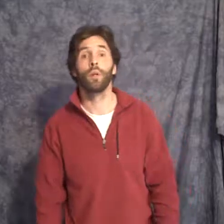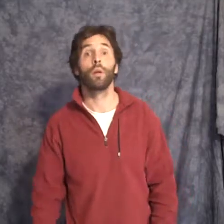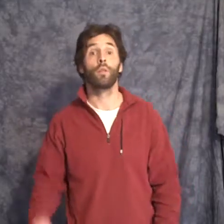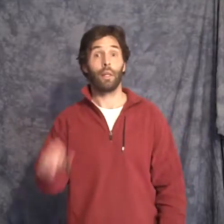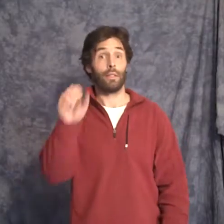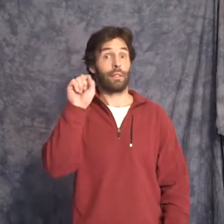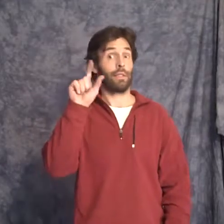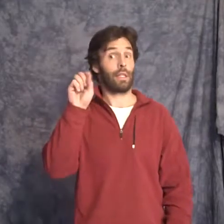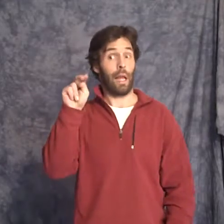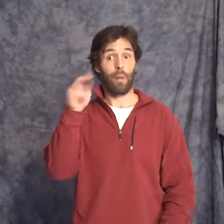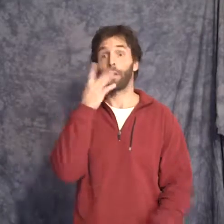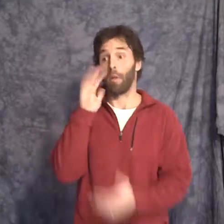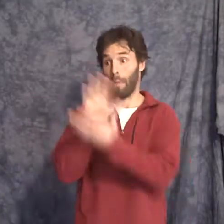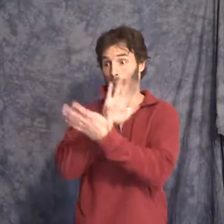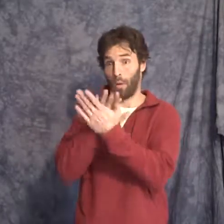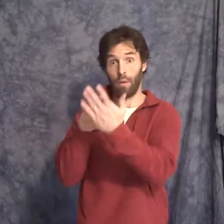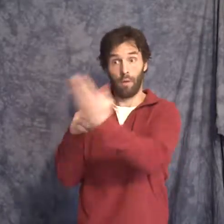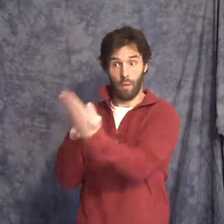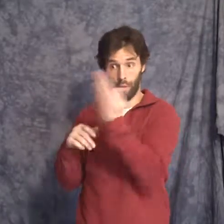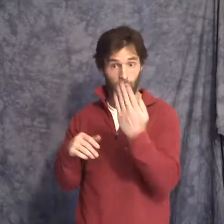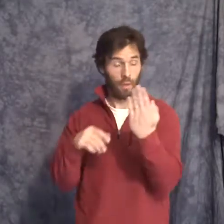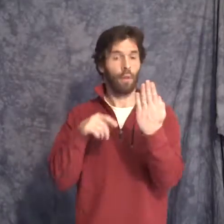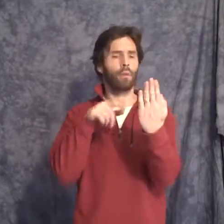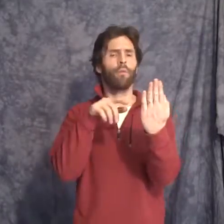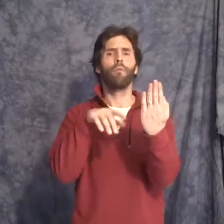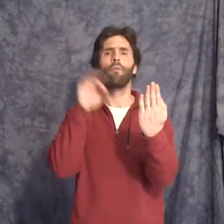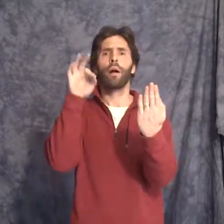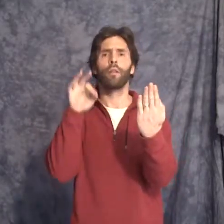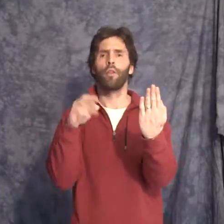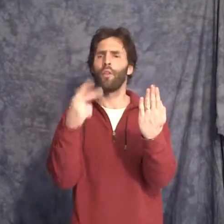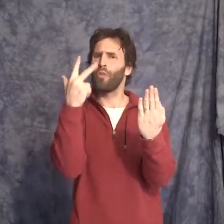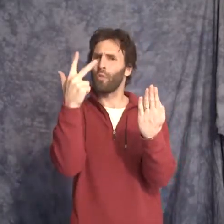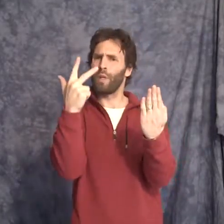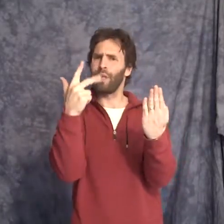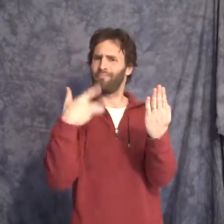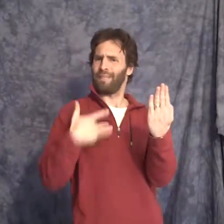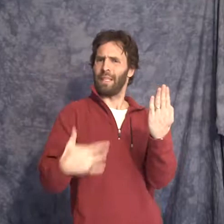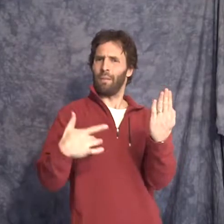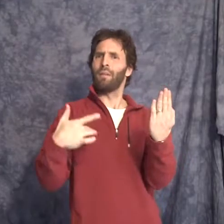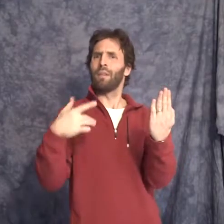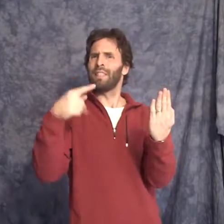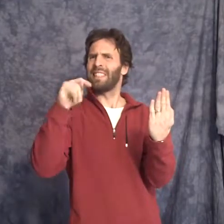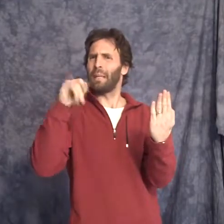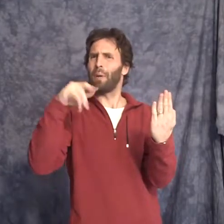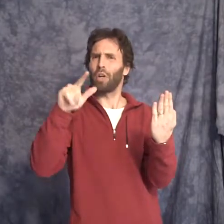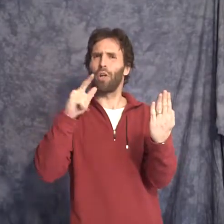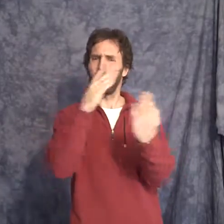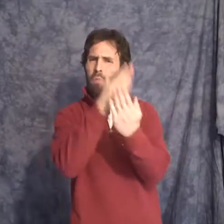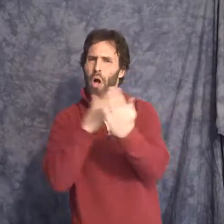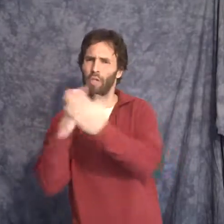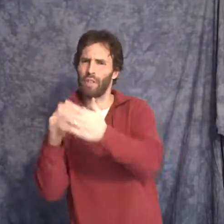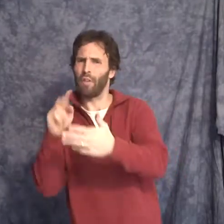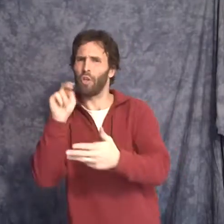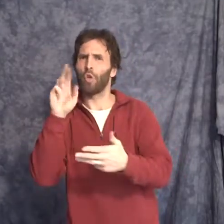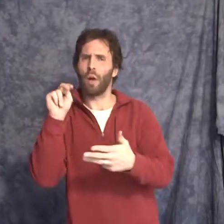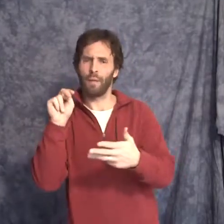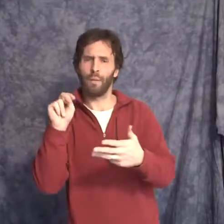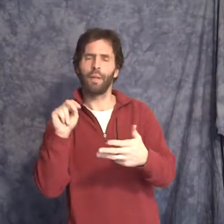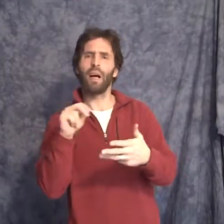find the three typical parts of a neuron. I've lettered them there for you, A, B, and